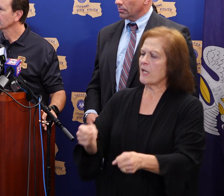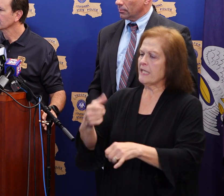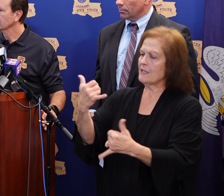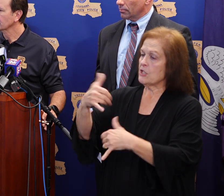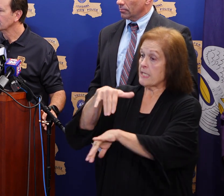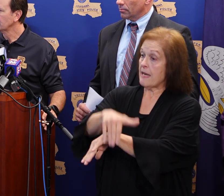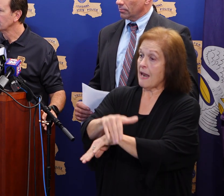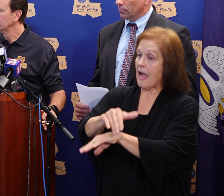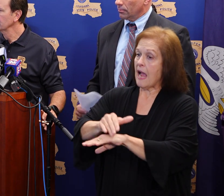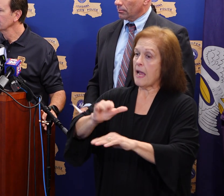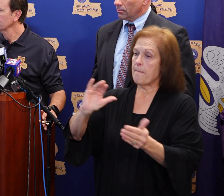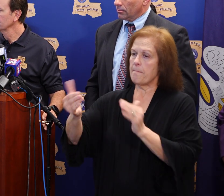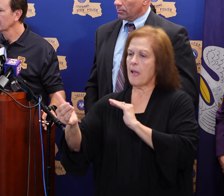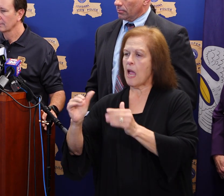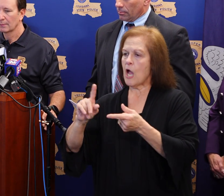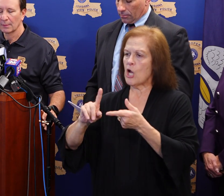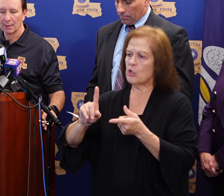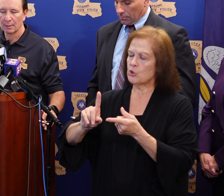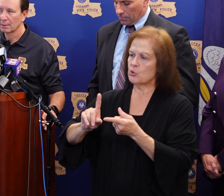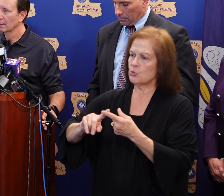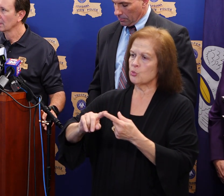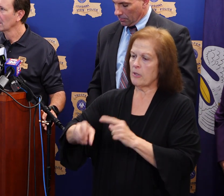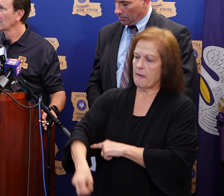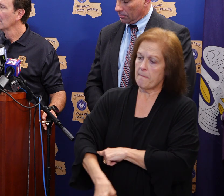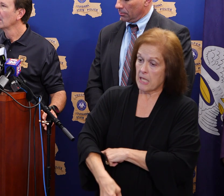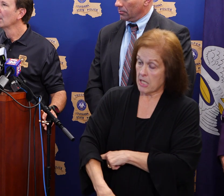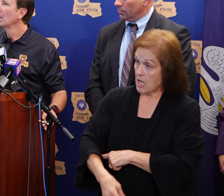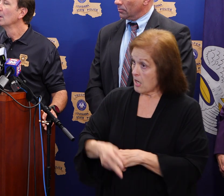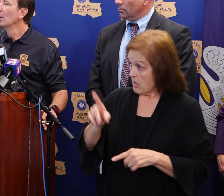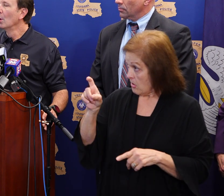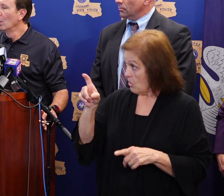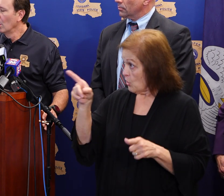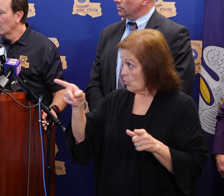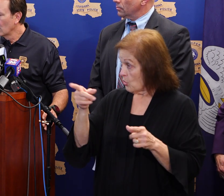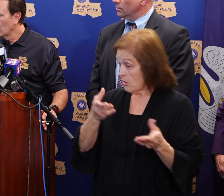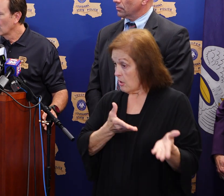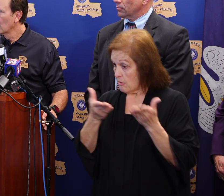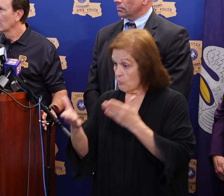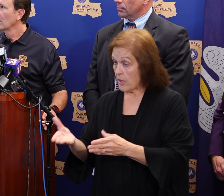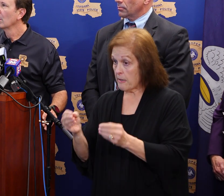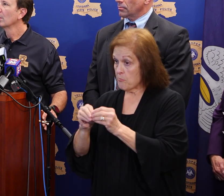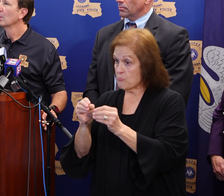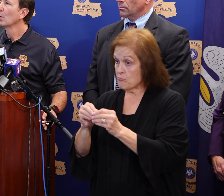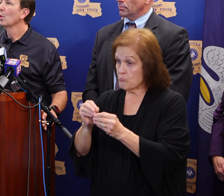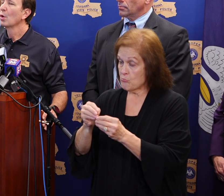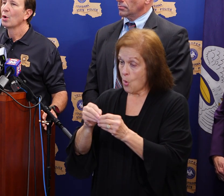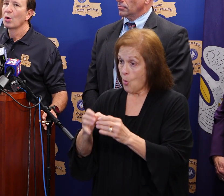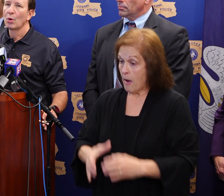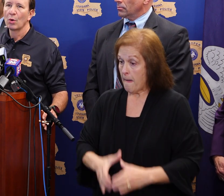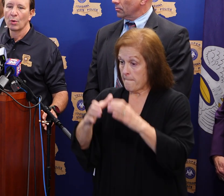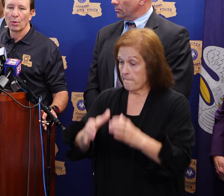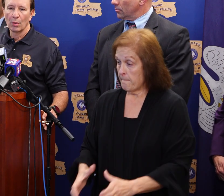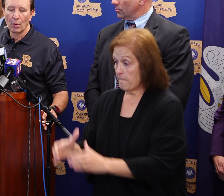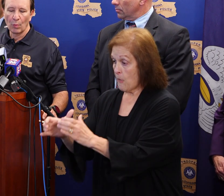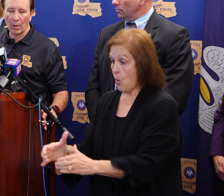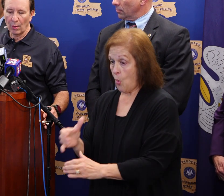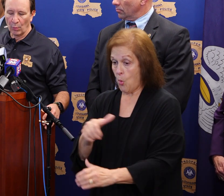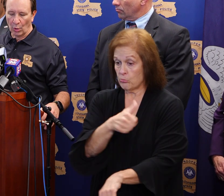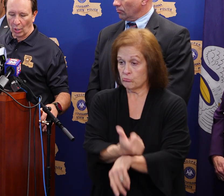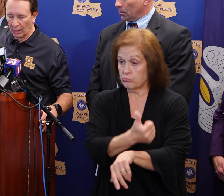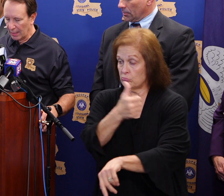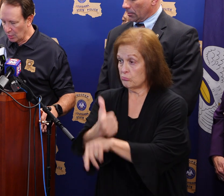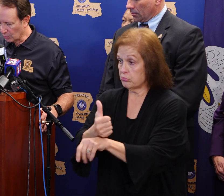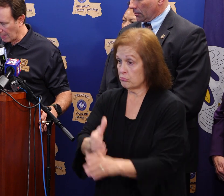it was New Year's Eve? Are temporary bollards being brought in to block off the street, and why weren't those used on New Year's Eve?